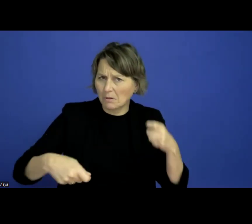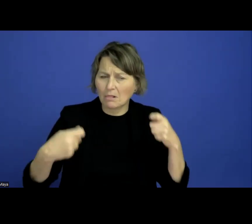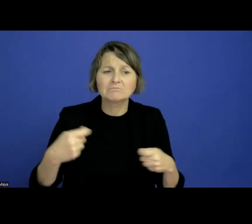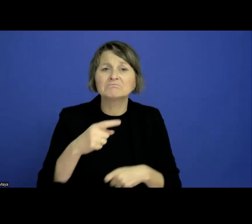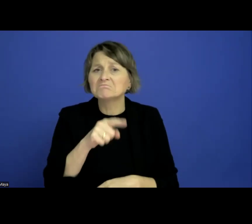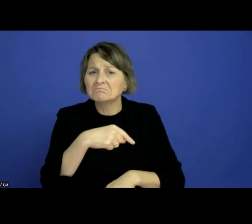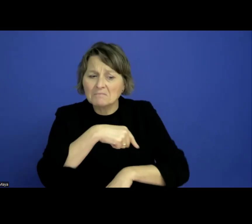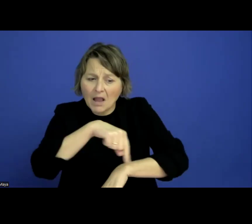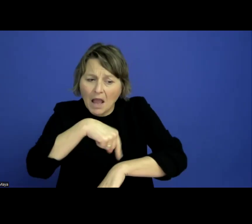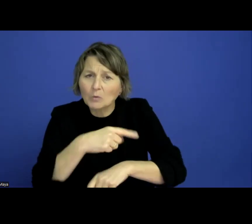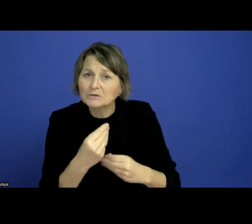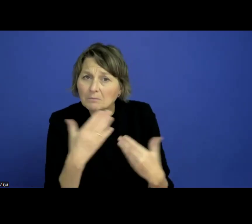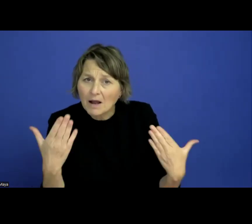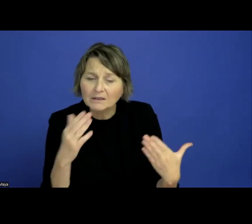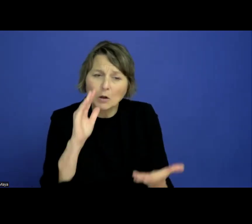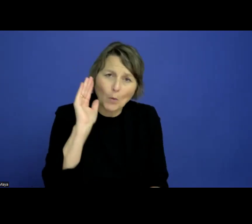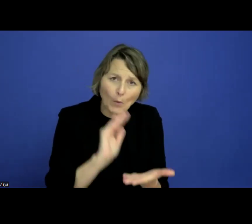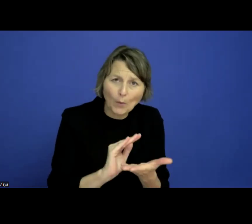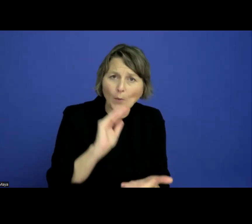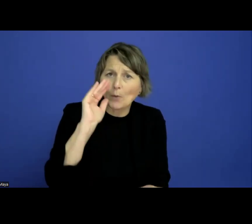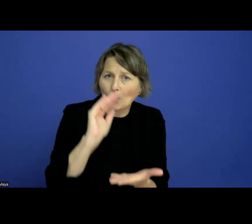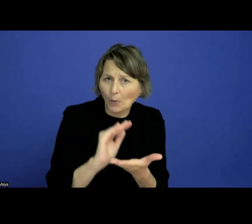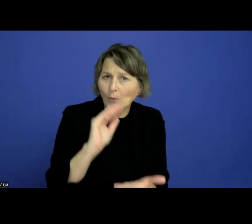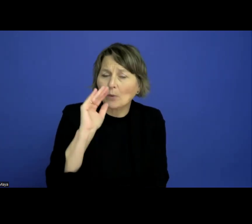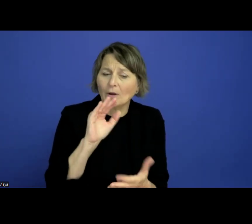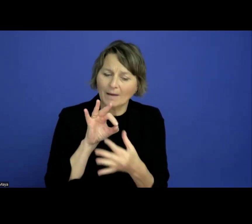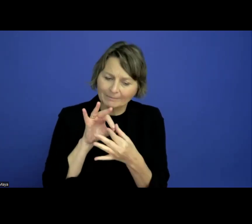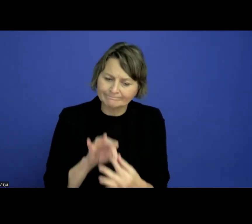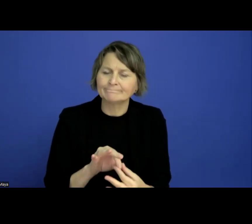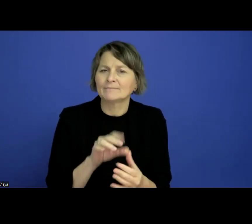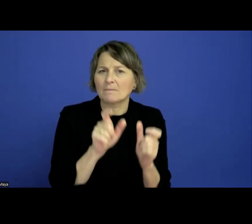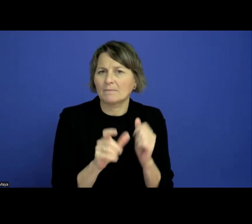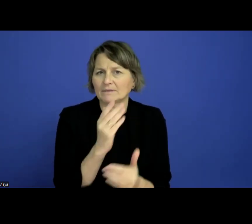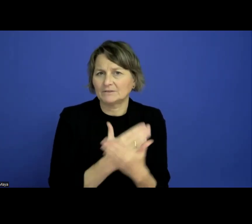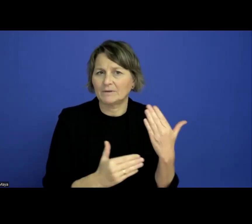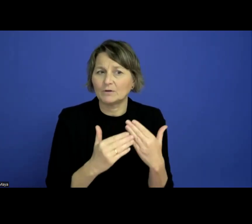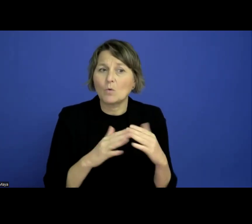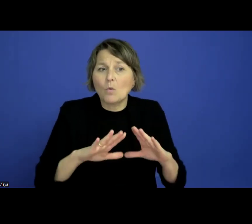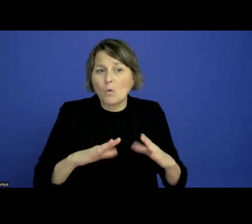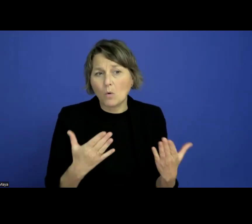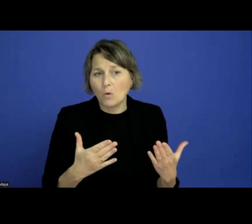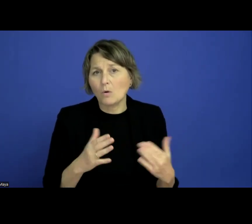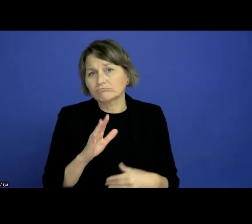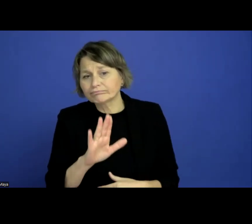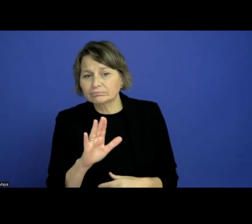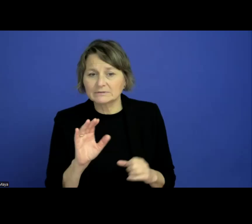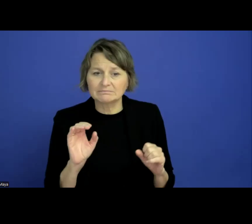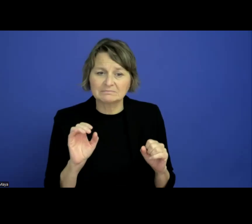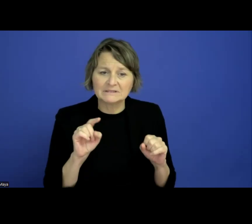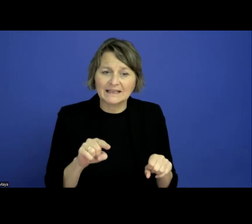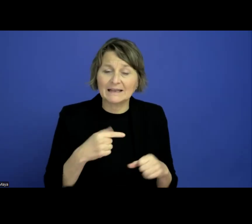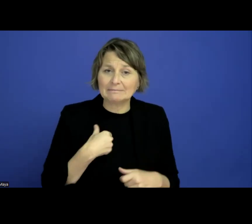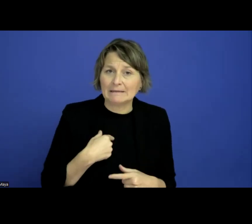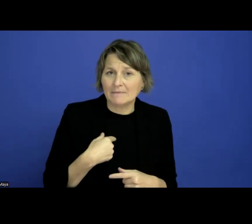course, especially dedicated to people with disability or any other vulnerabilities. We